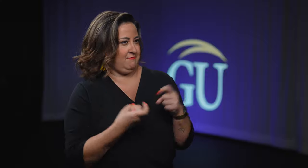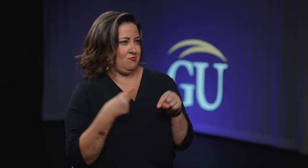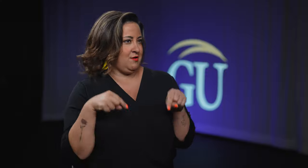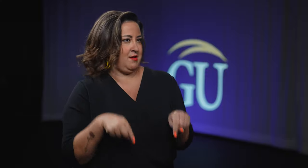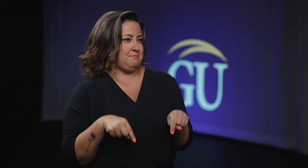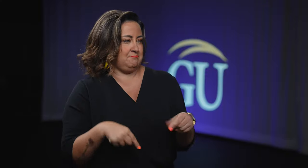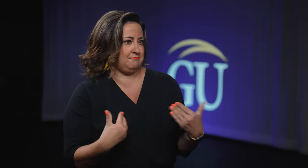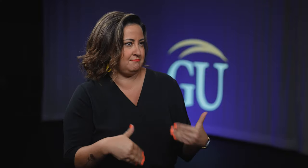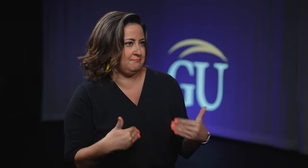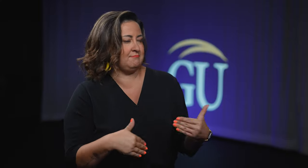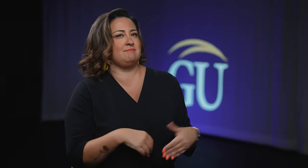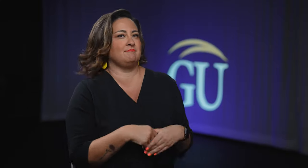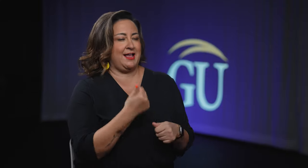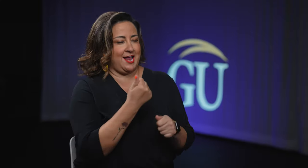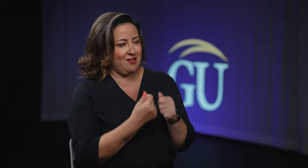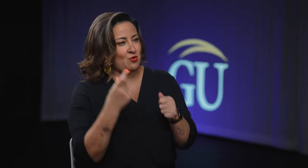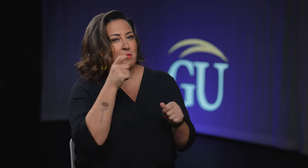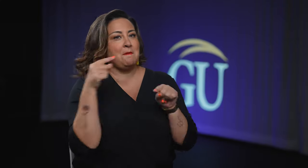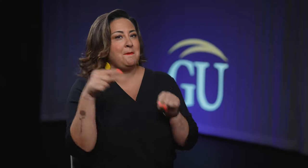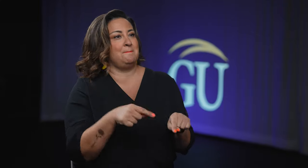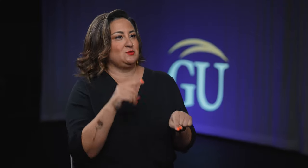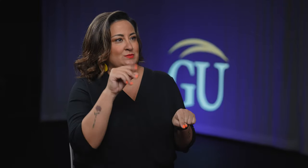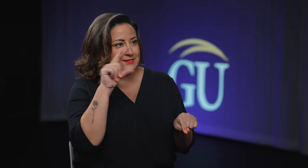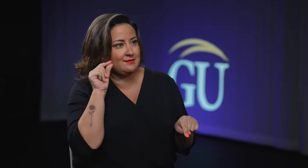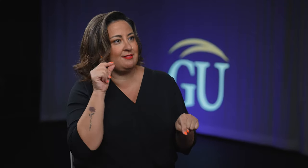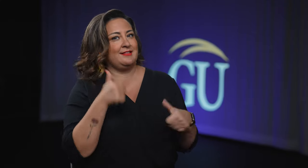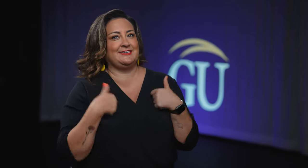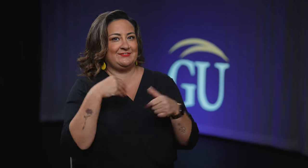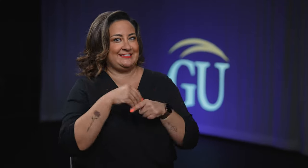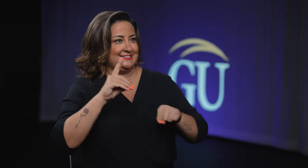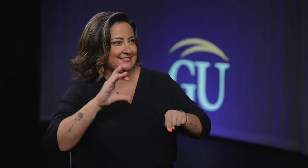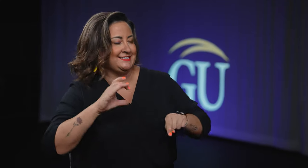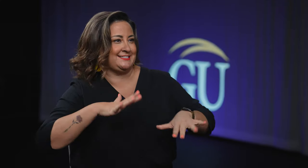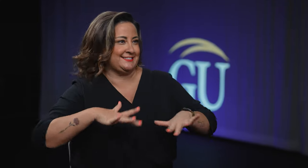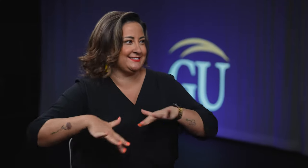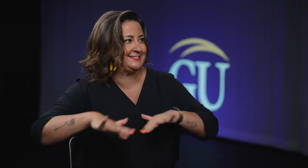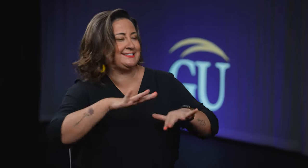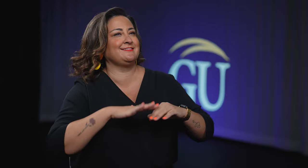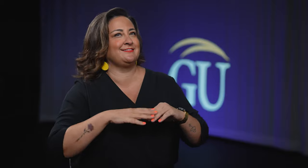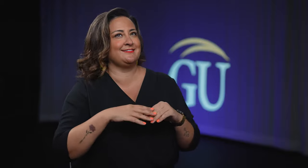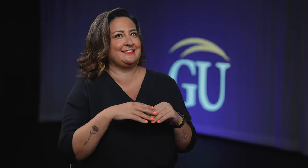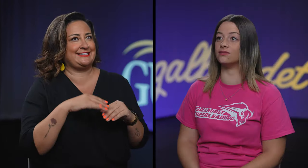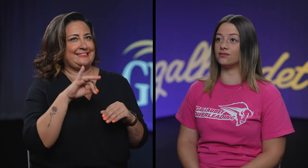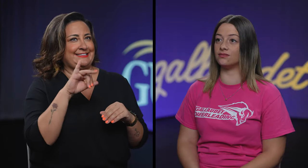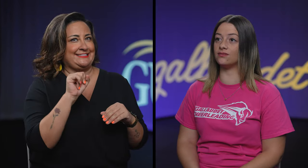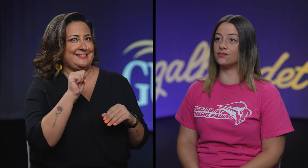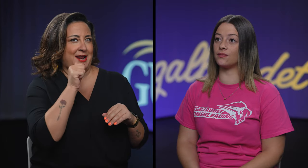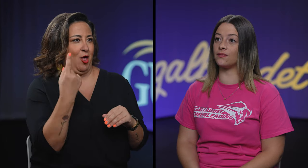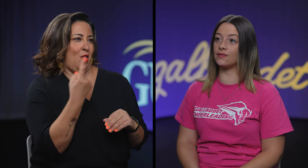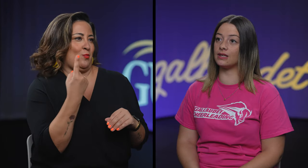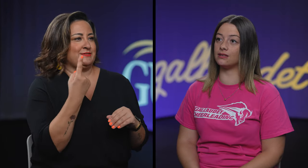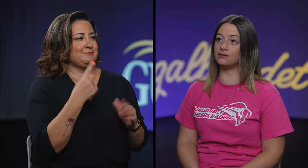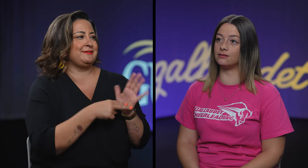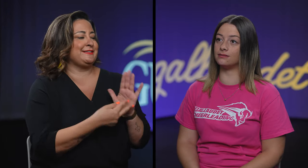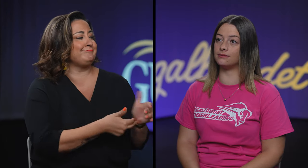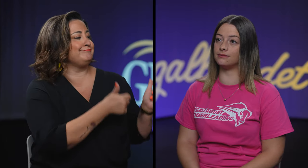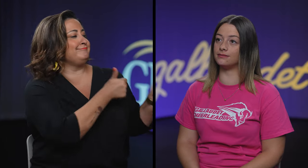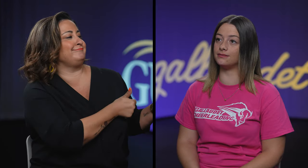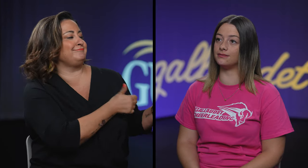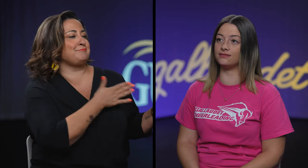this area. For those who come to Gallaudet and live in DC, it doesn't always mean that they leave their